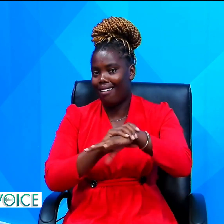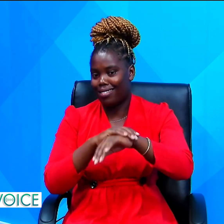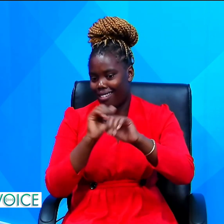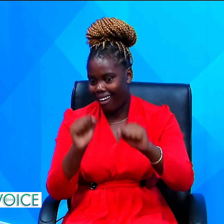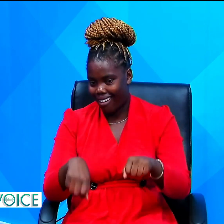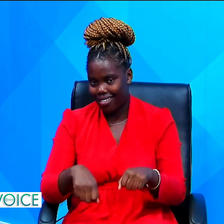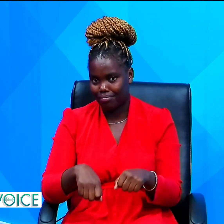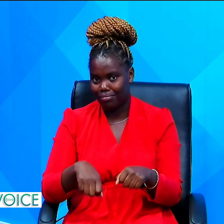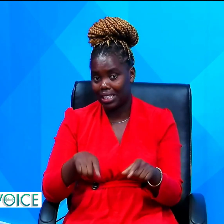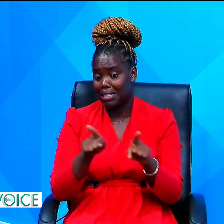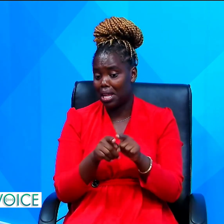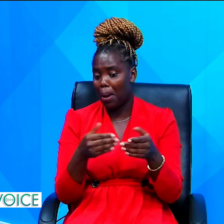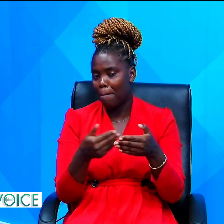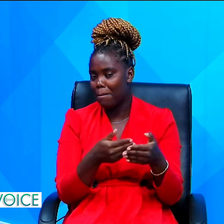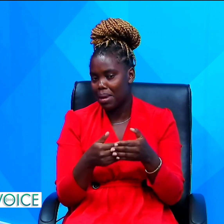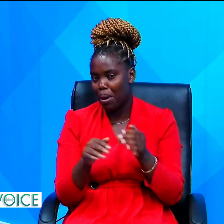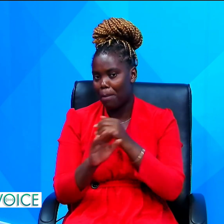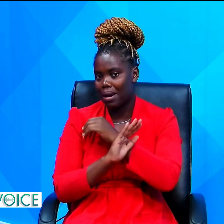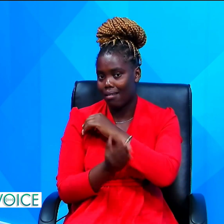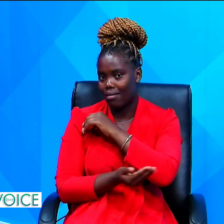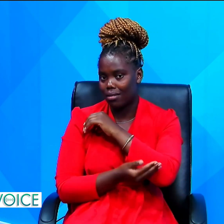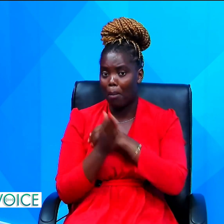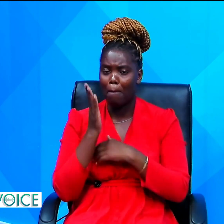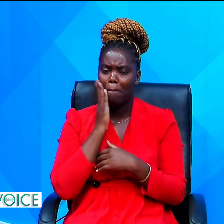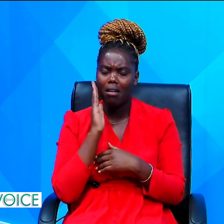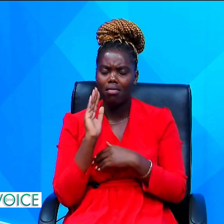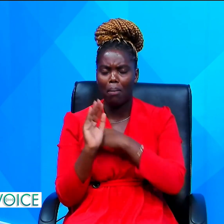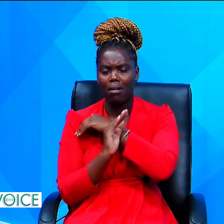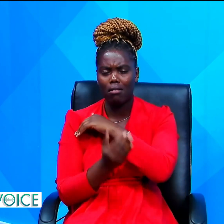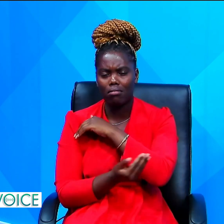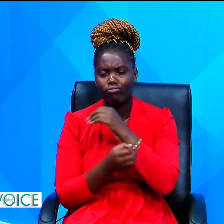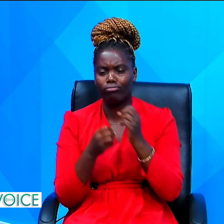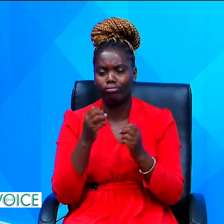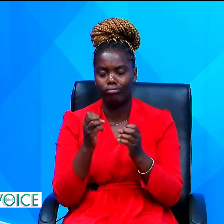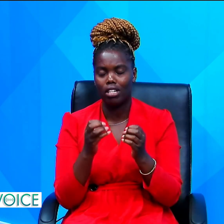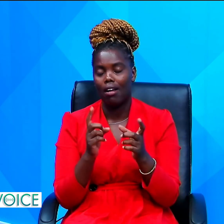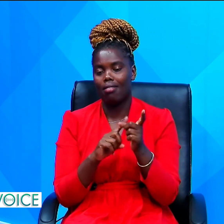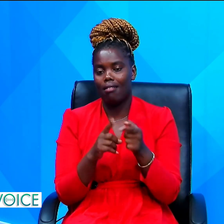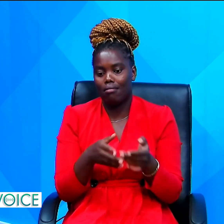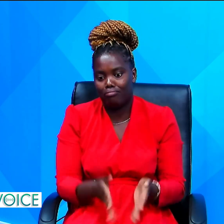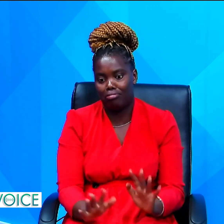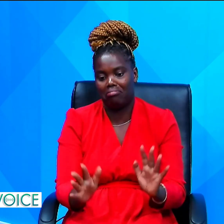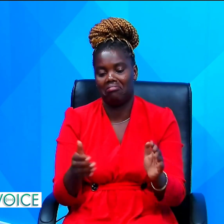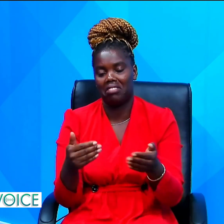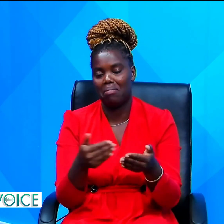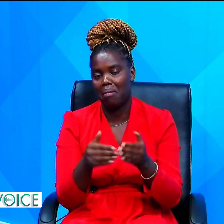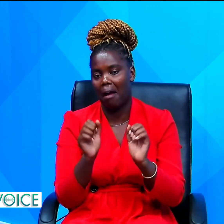a mother to infant. It can be spread through mom, a mother to a